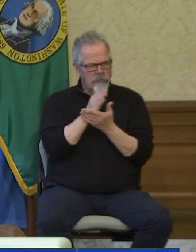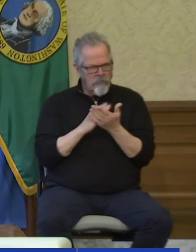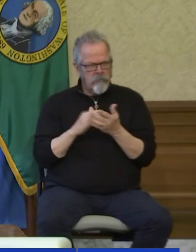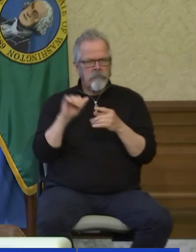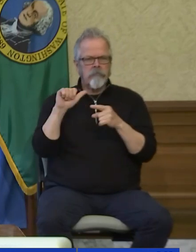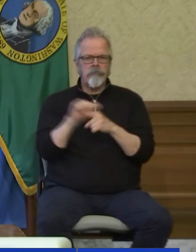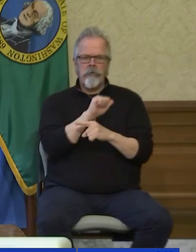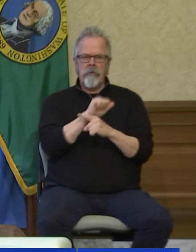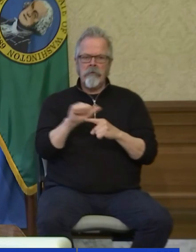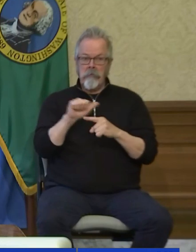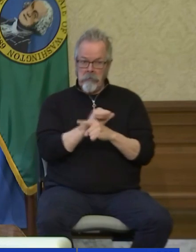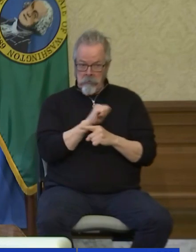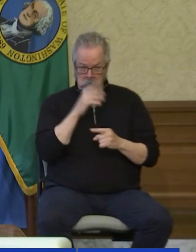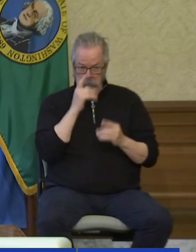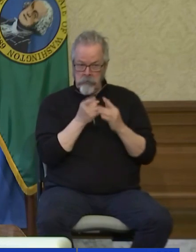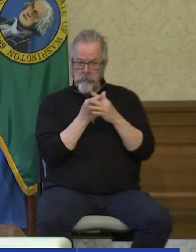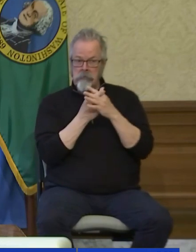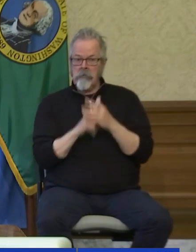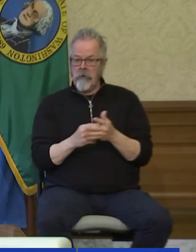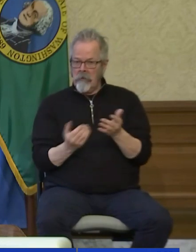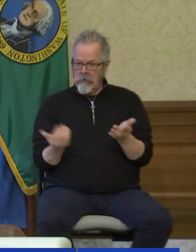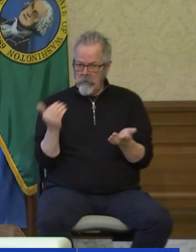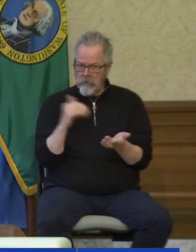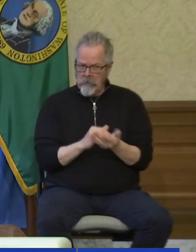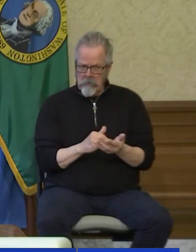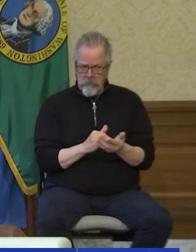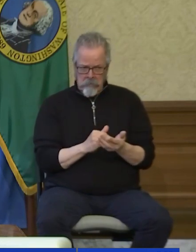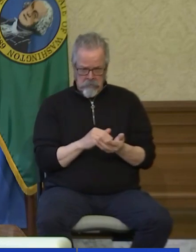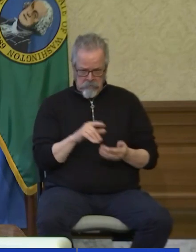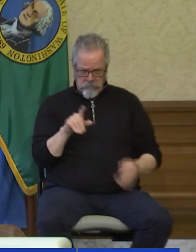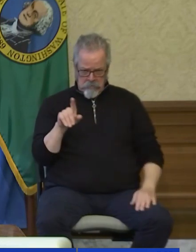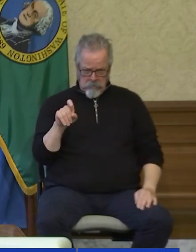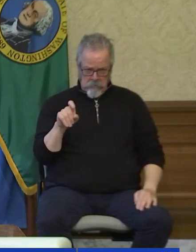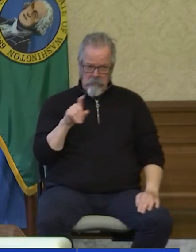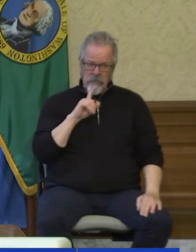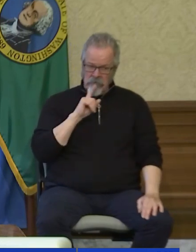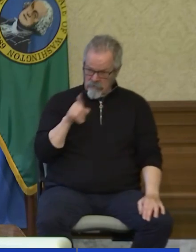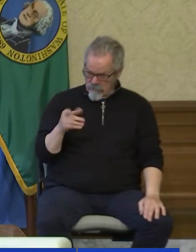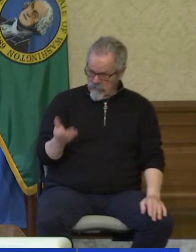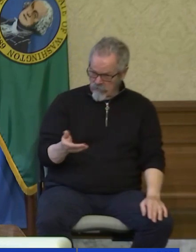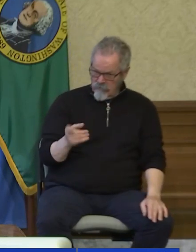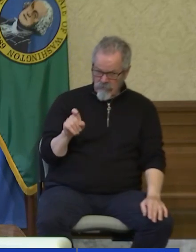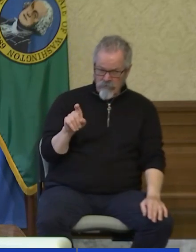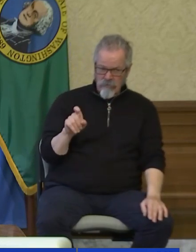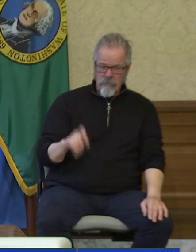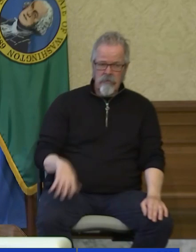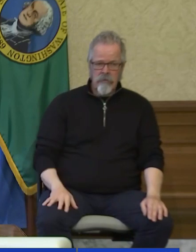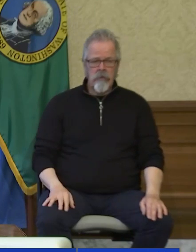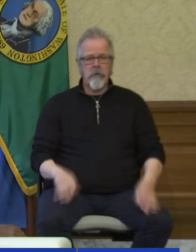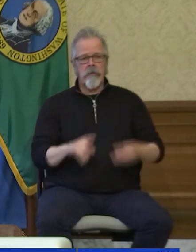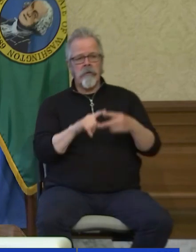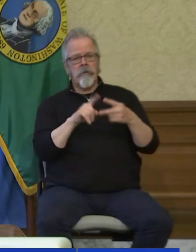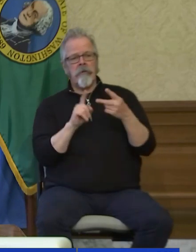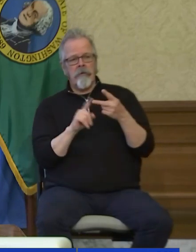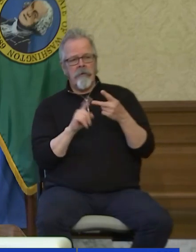to allow some workers to work from home through October 2nd. Do you think other businesses that can allow